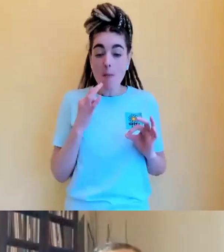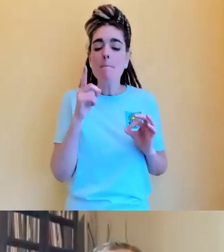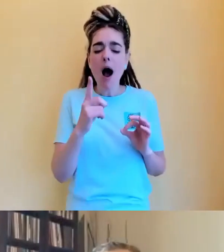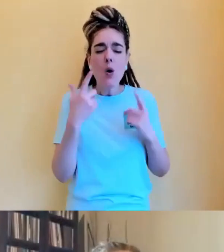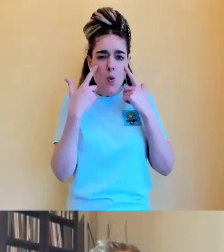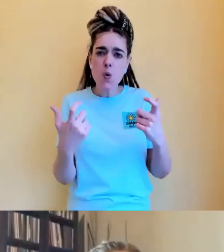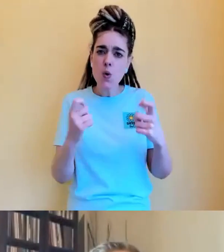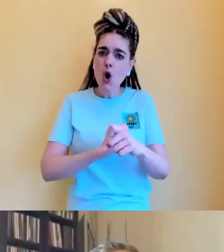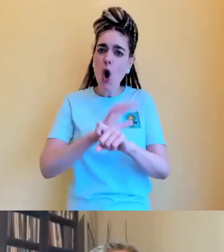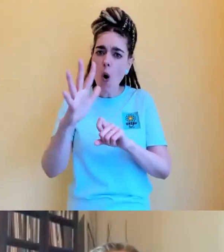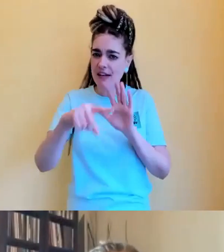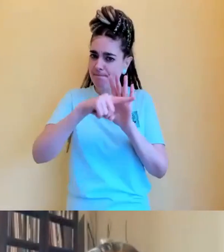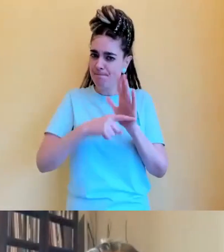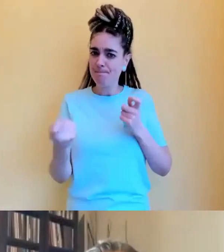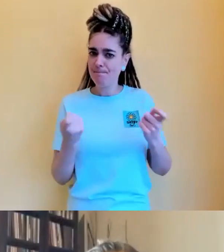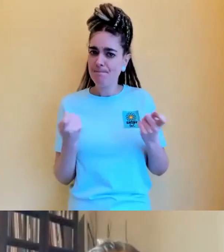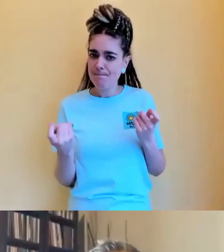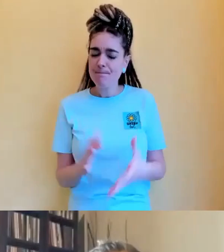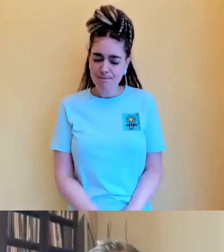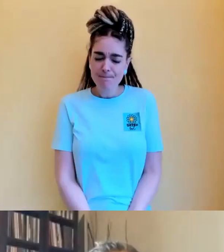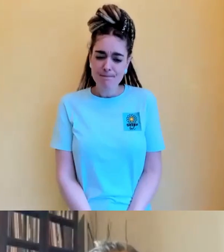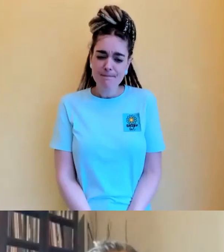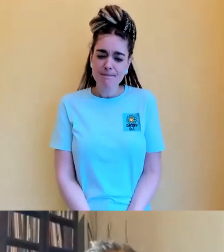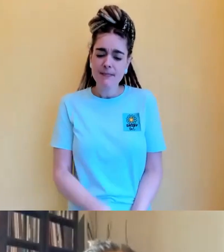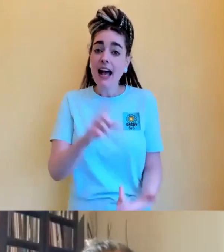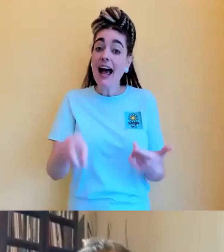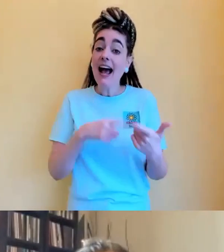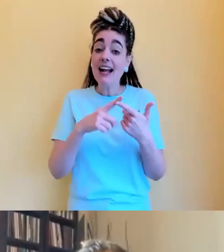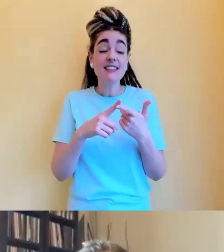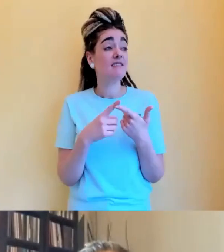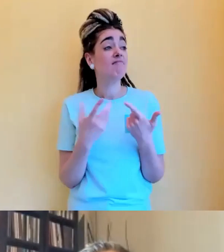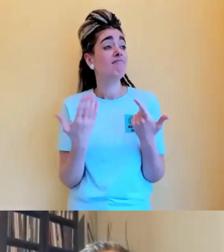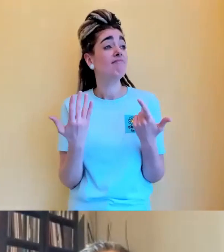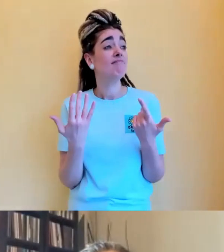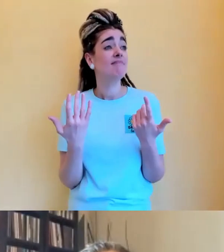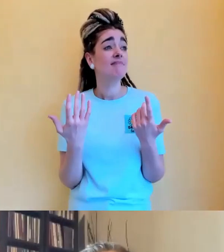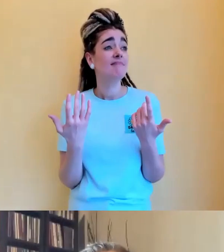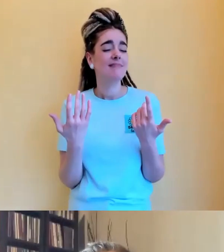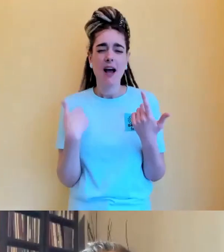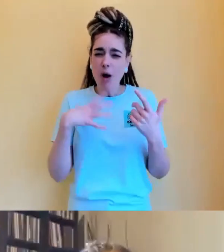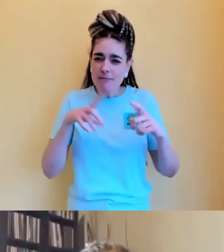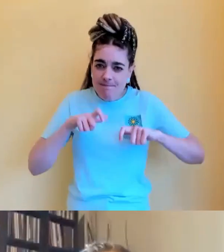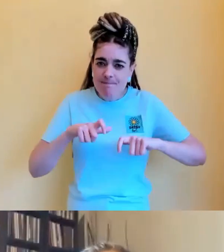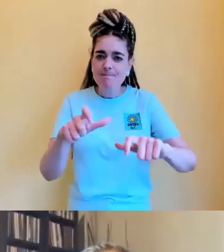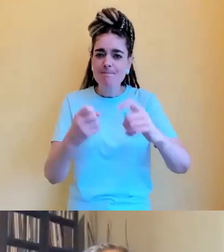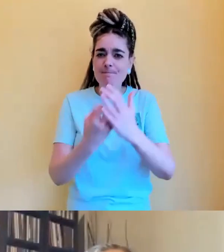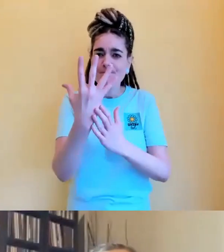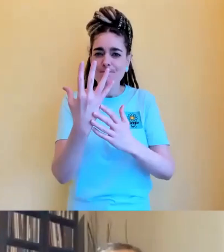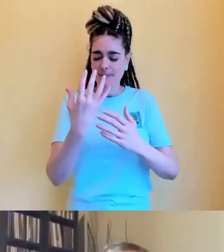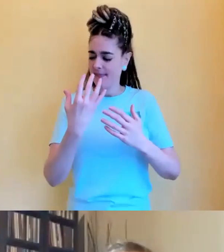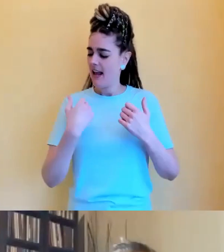conscious, considered way once possible. And the other thing is to continue developing my online and